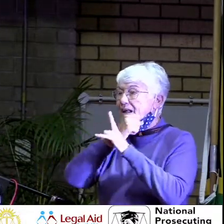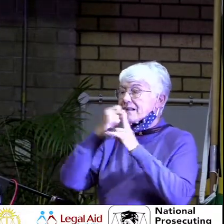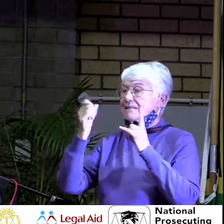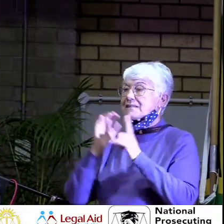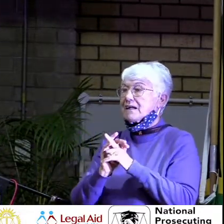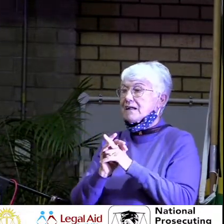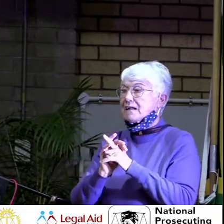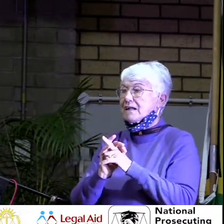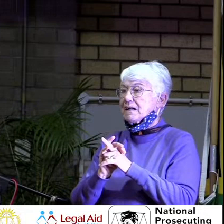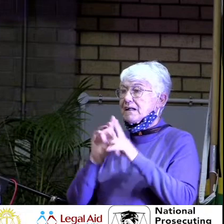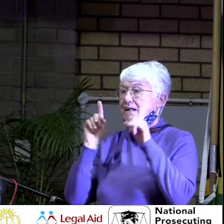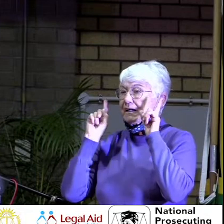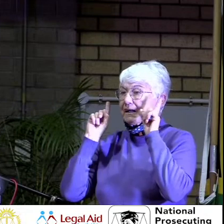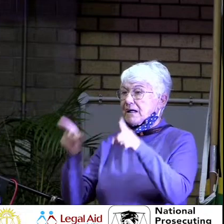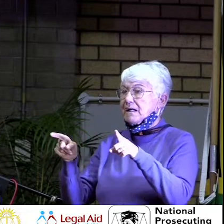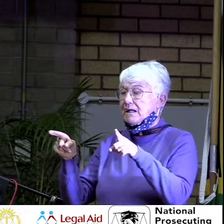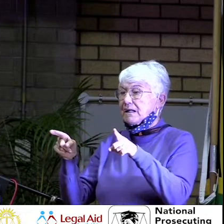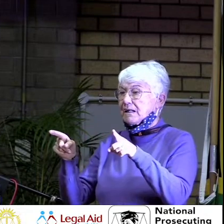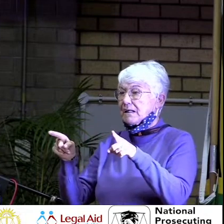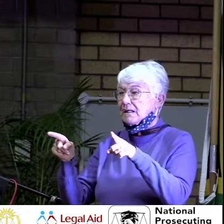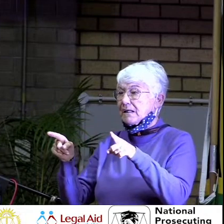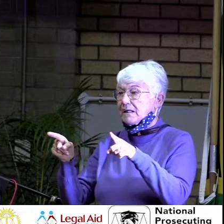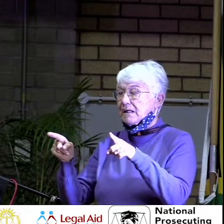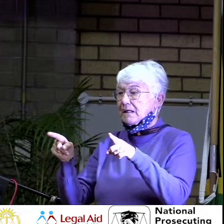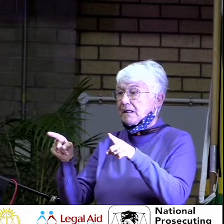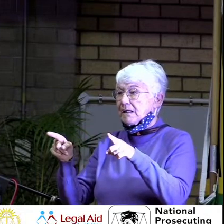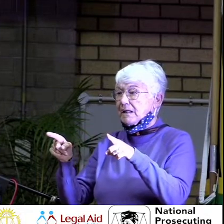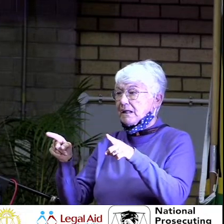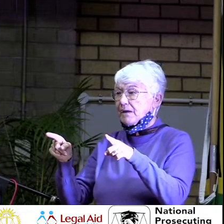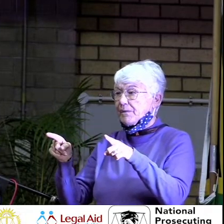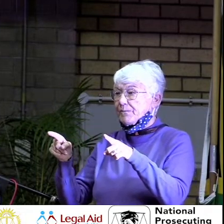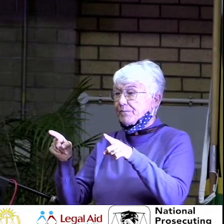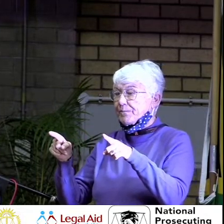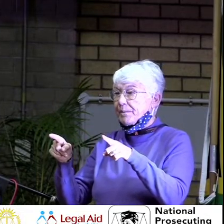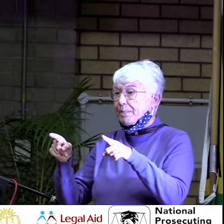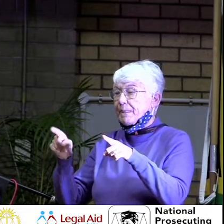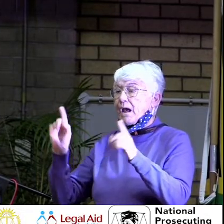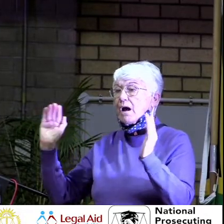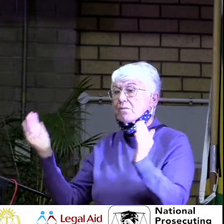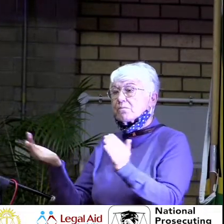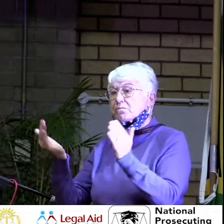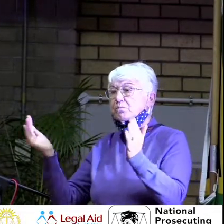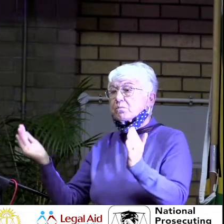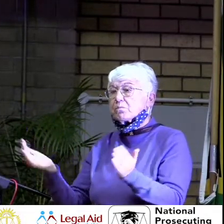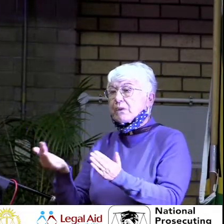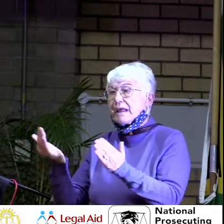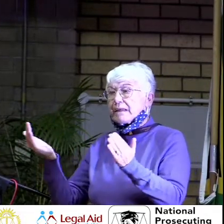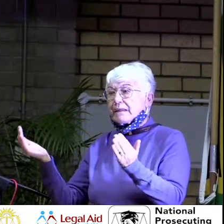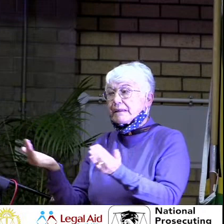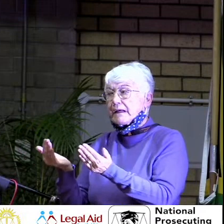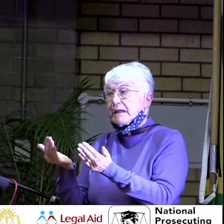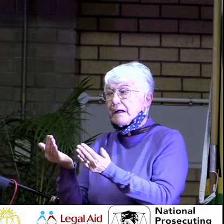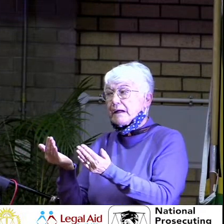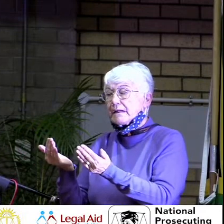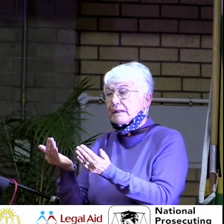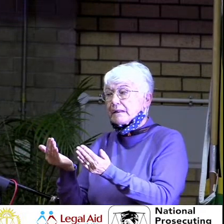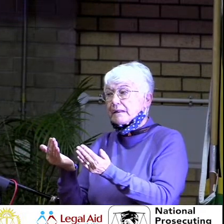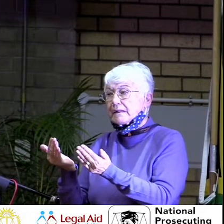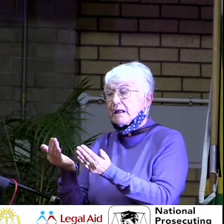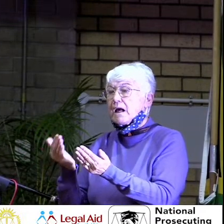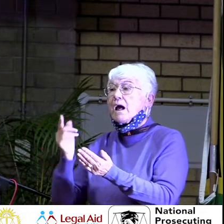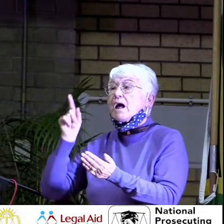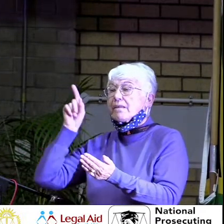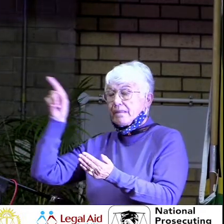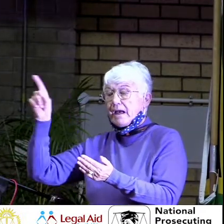that goes from the home-based carer that goes into the homes